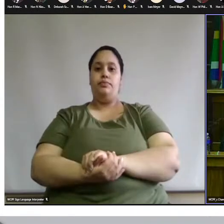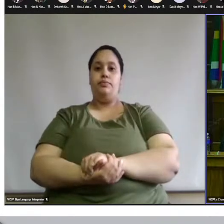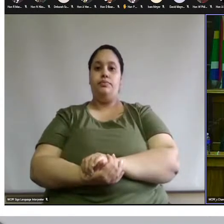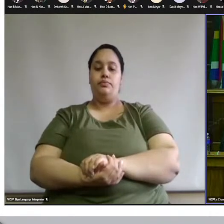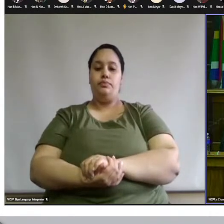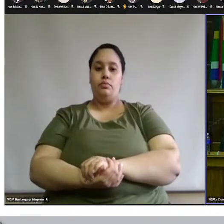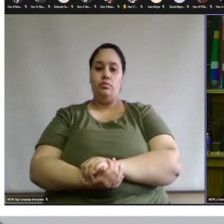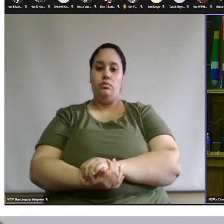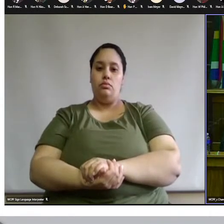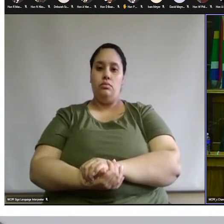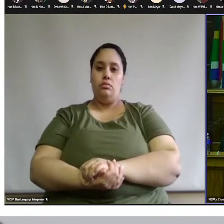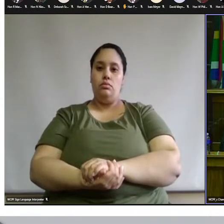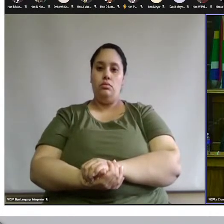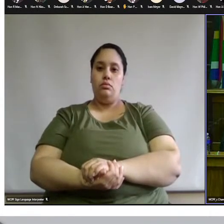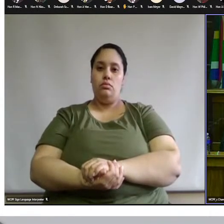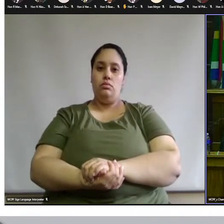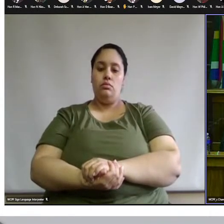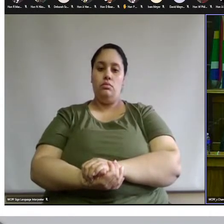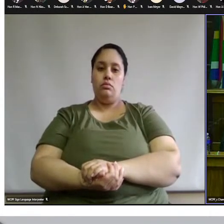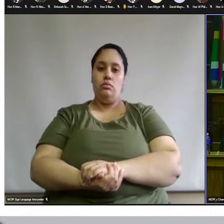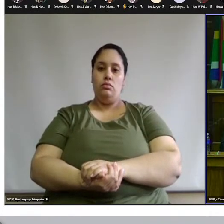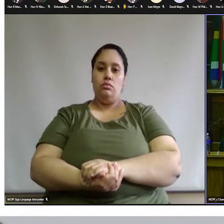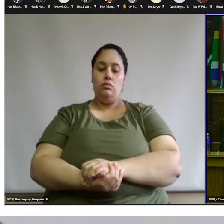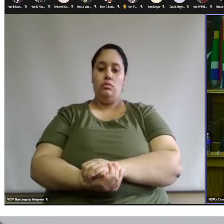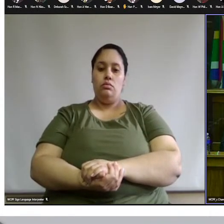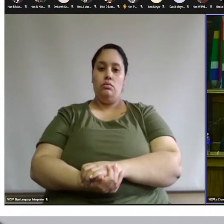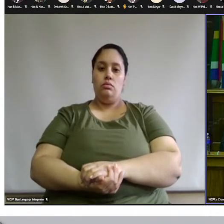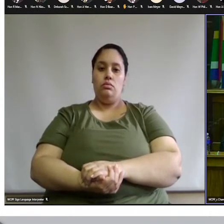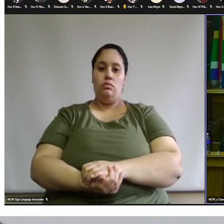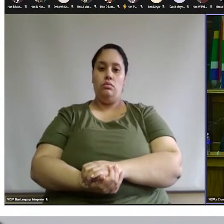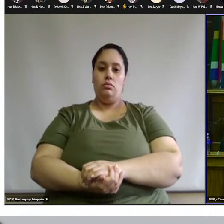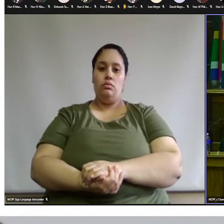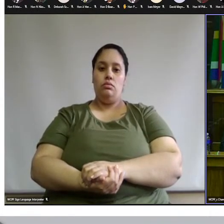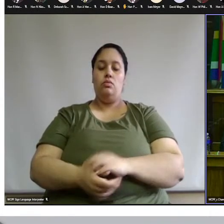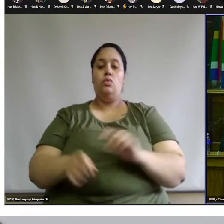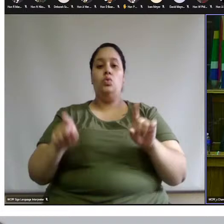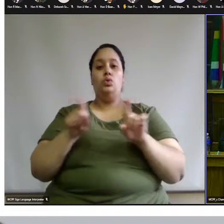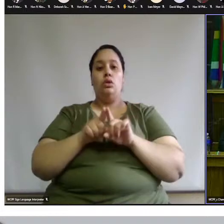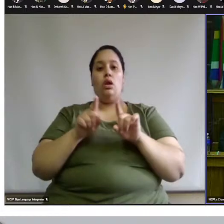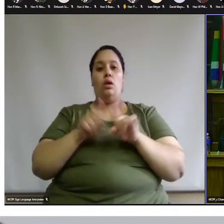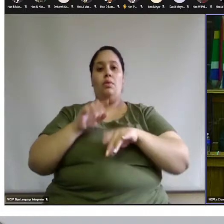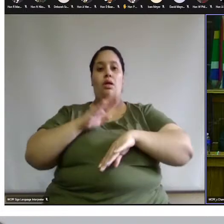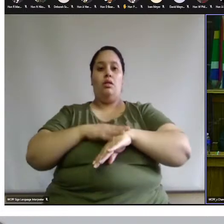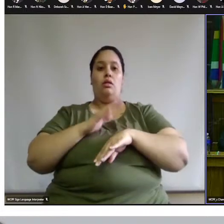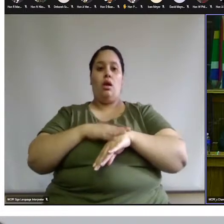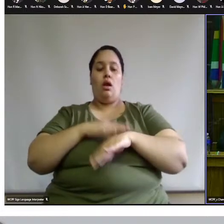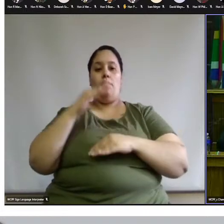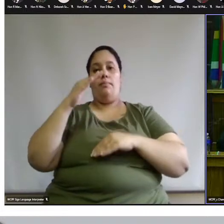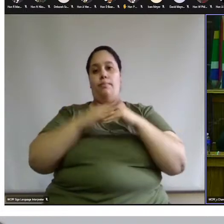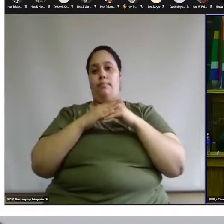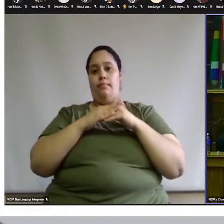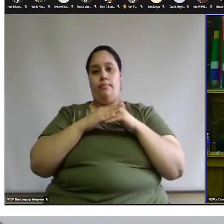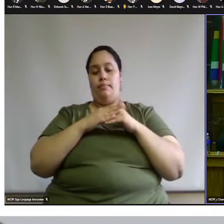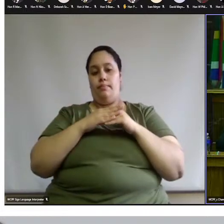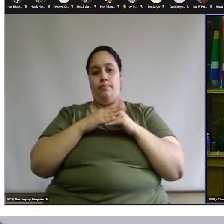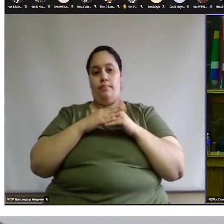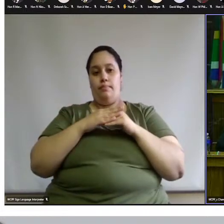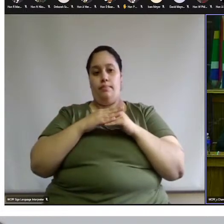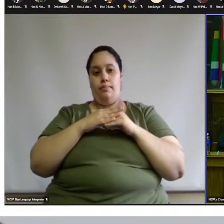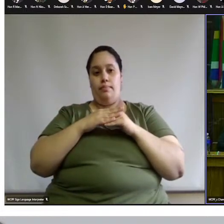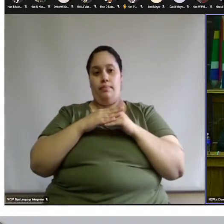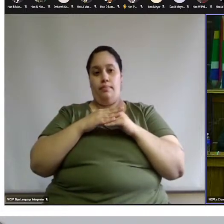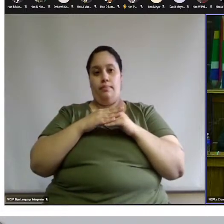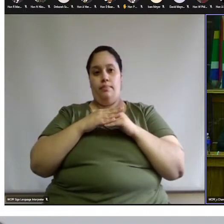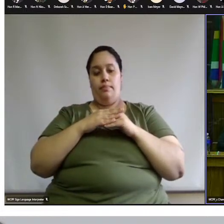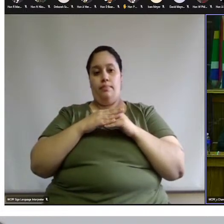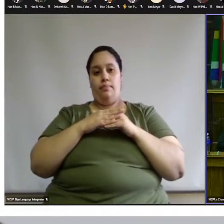question itself. And we have also exhausted the time for questions for oral reply. We